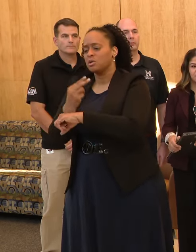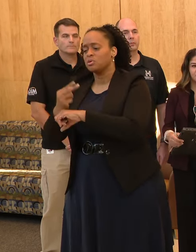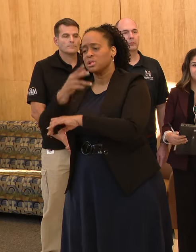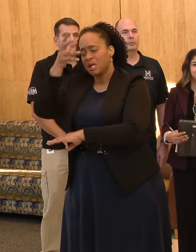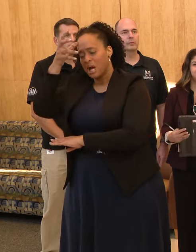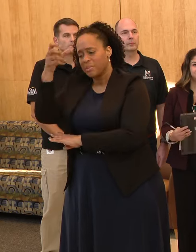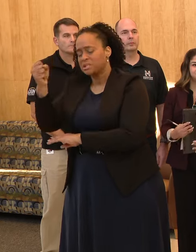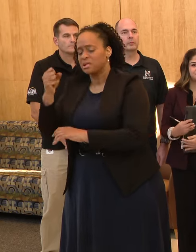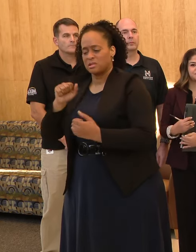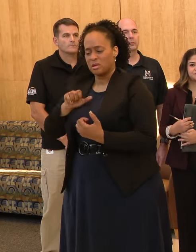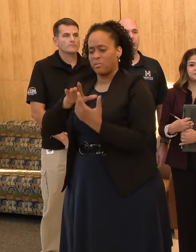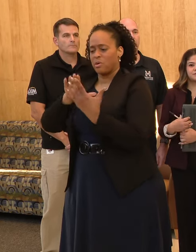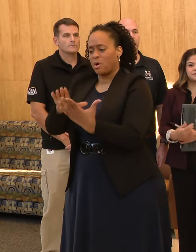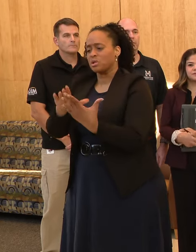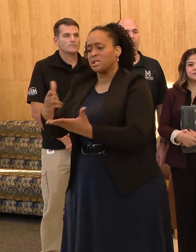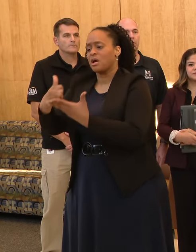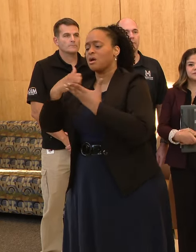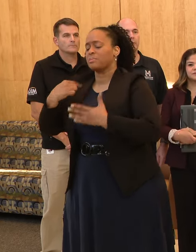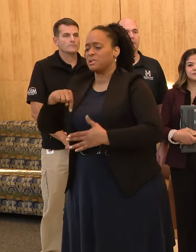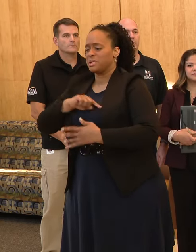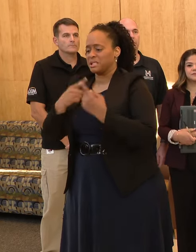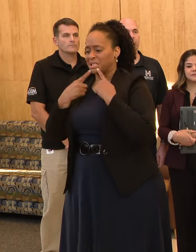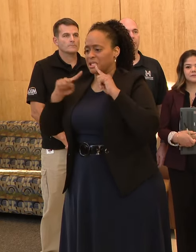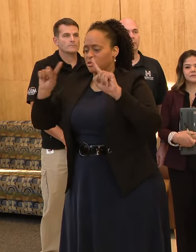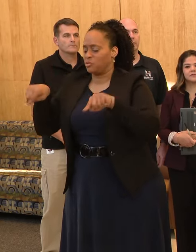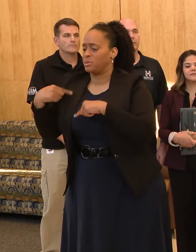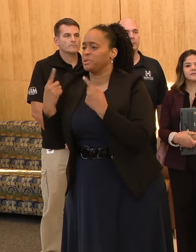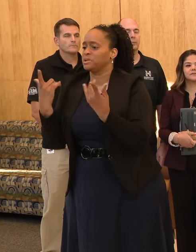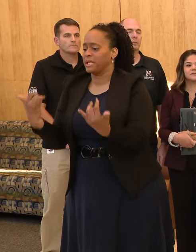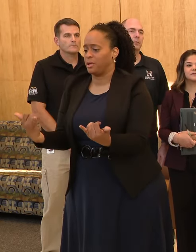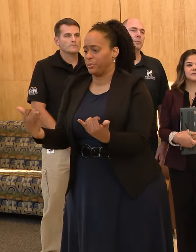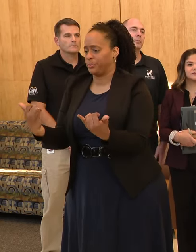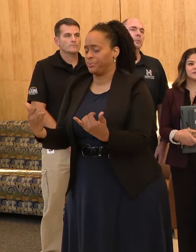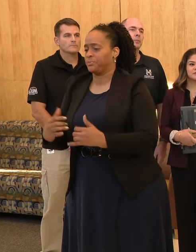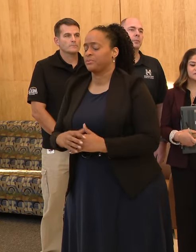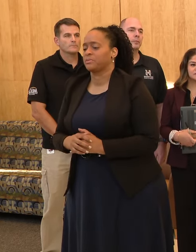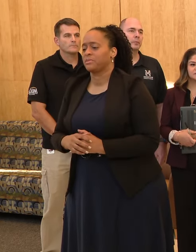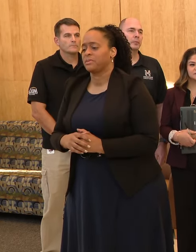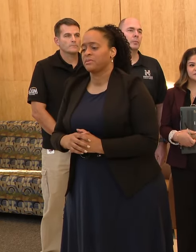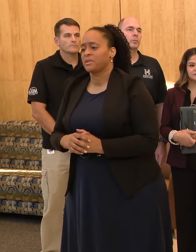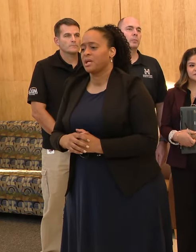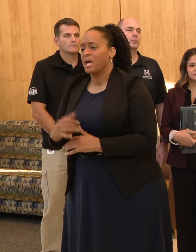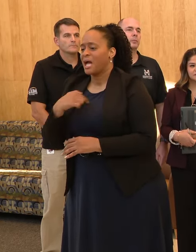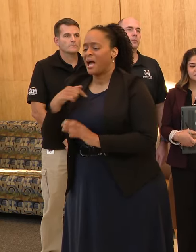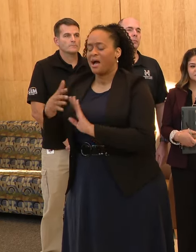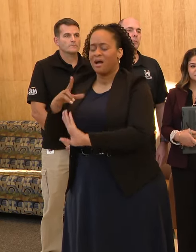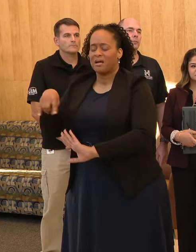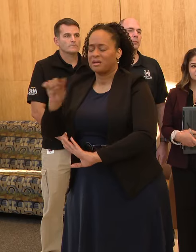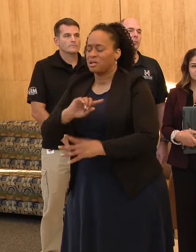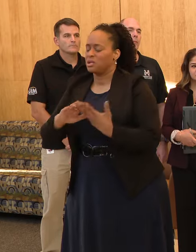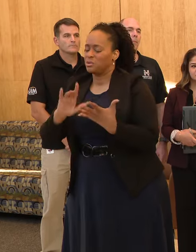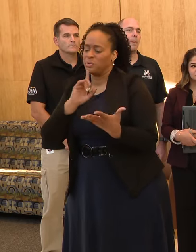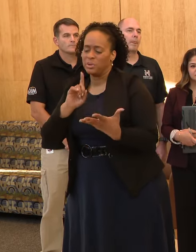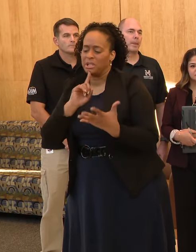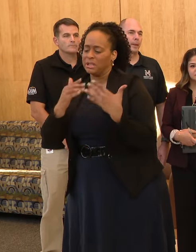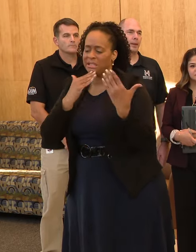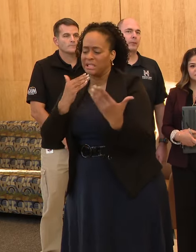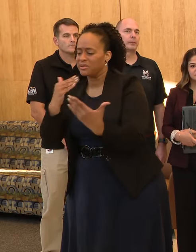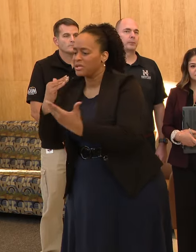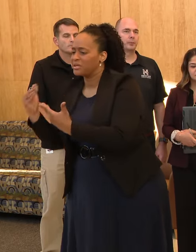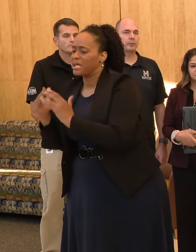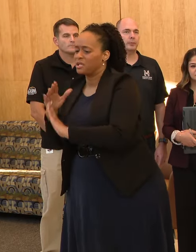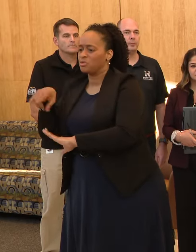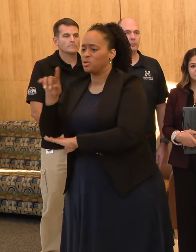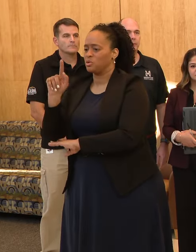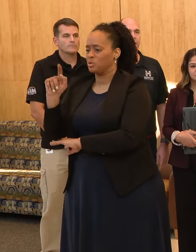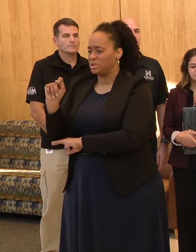us so successfully to this point. I could give so many shout outs to TxDOT, who during the